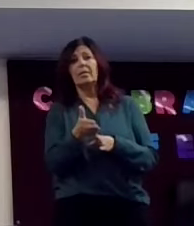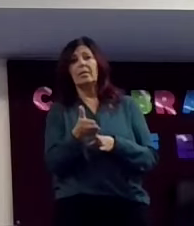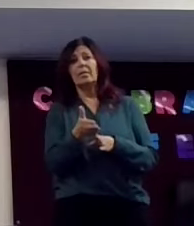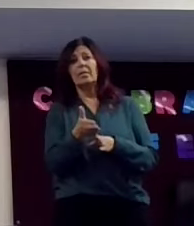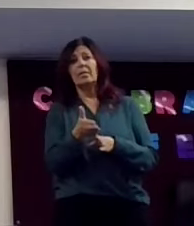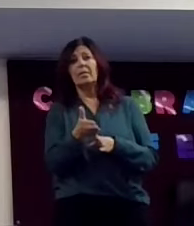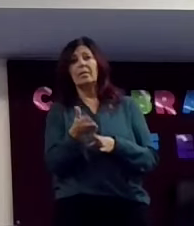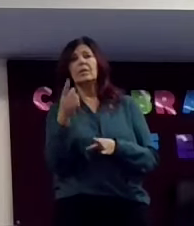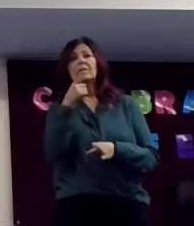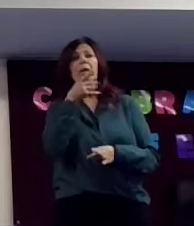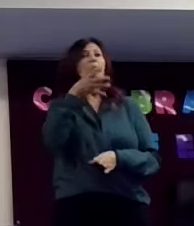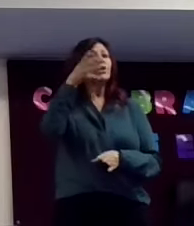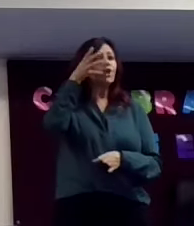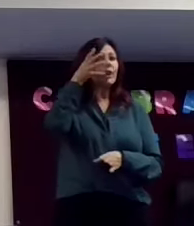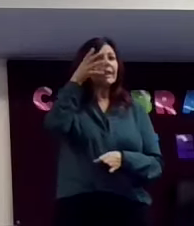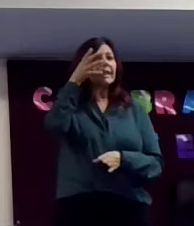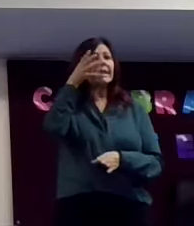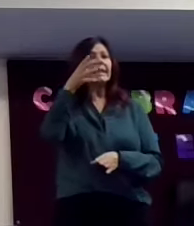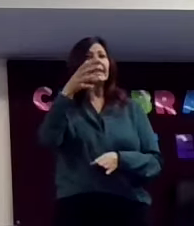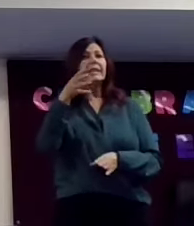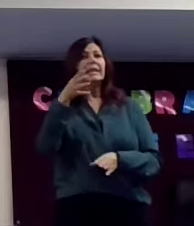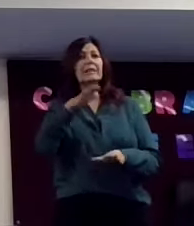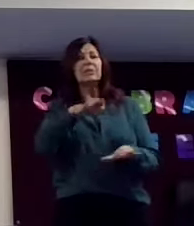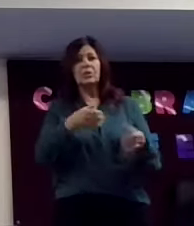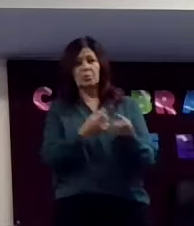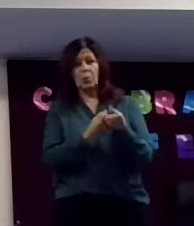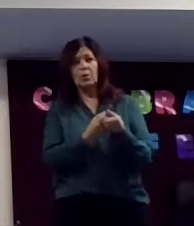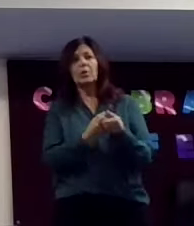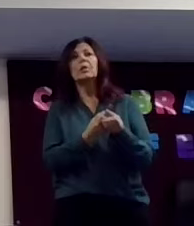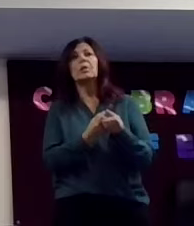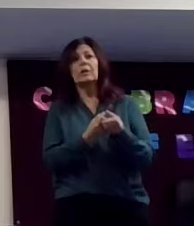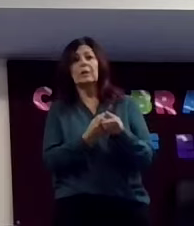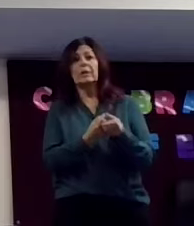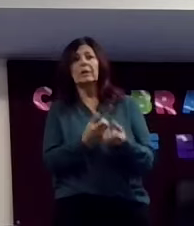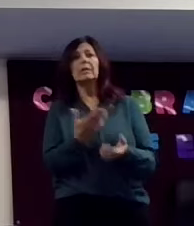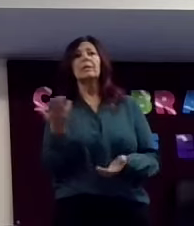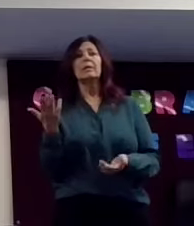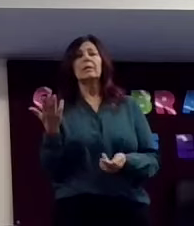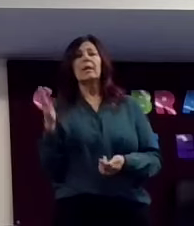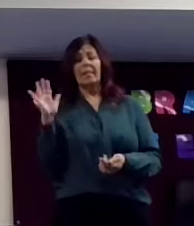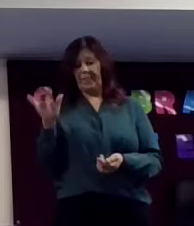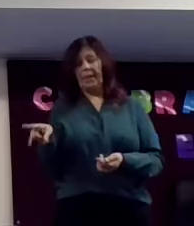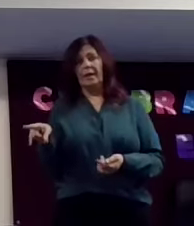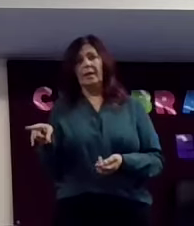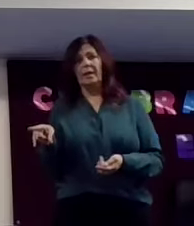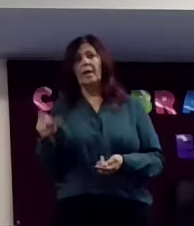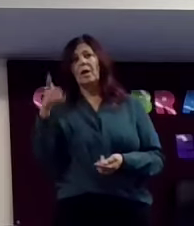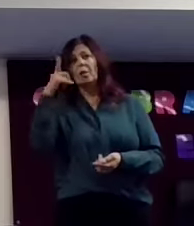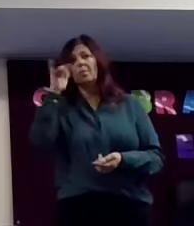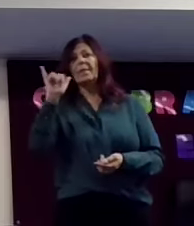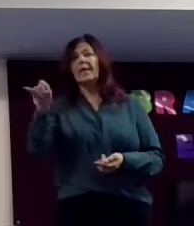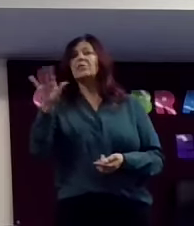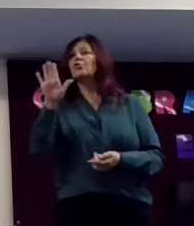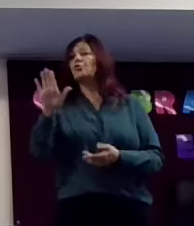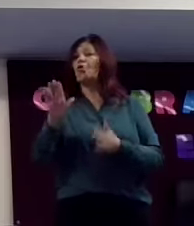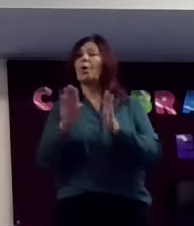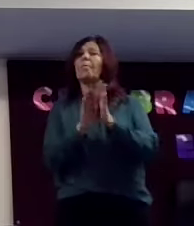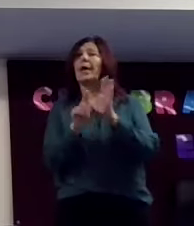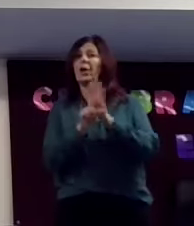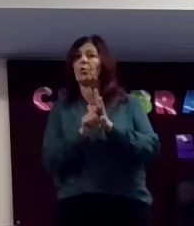those that you said paternity and courts and stuff like that. Child support. Yeah, all of that stuff. Because that's your